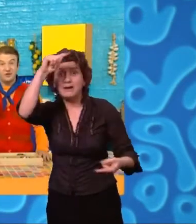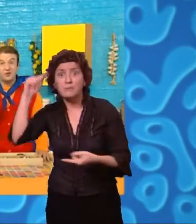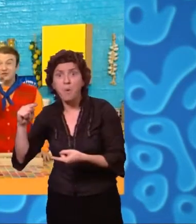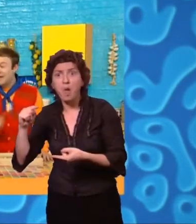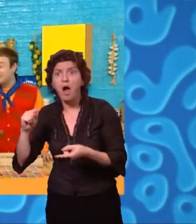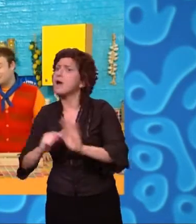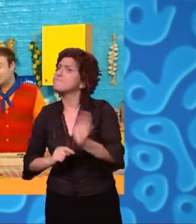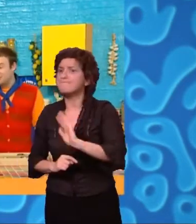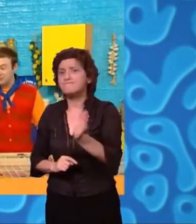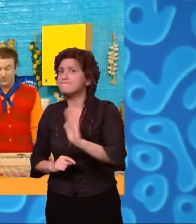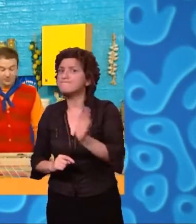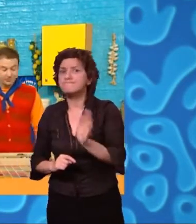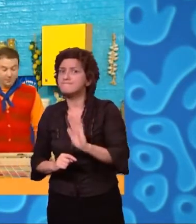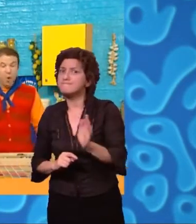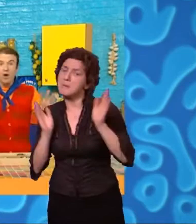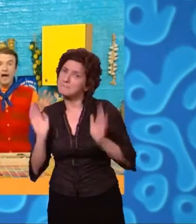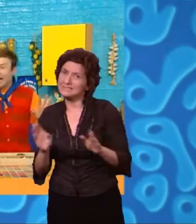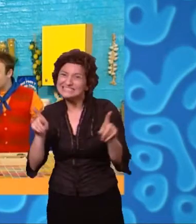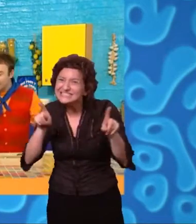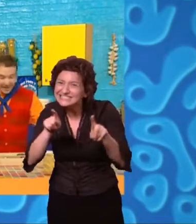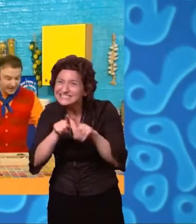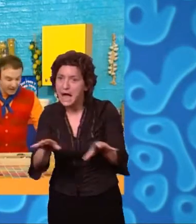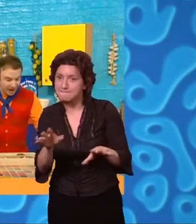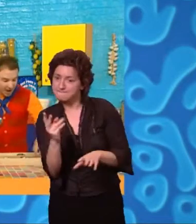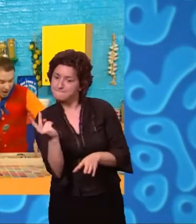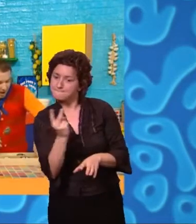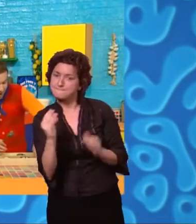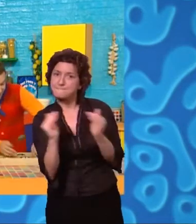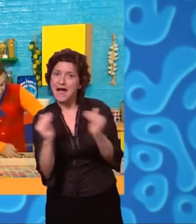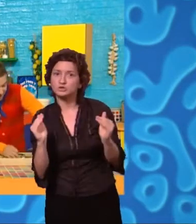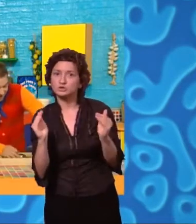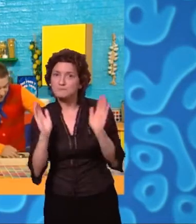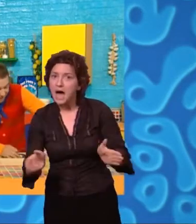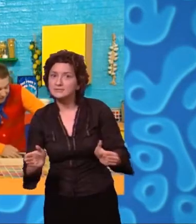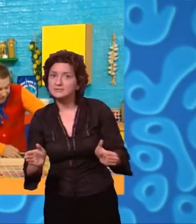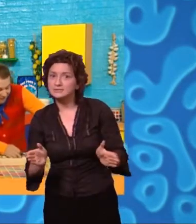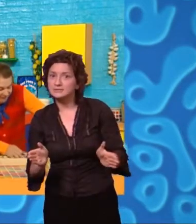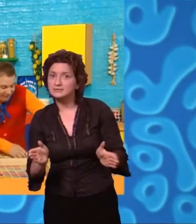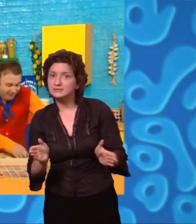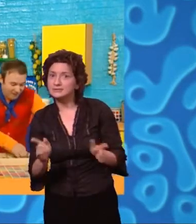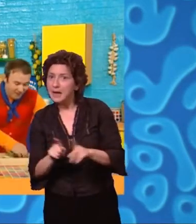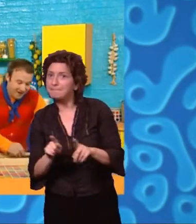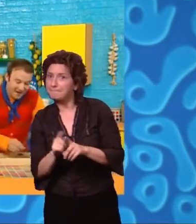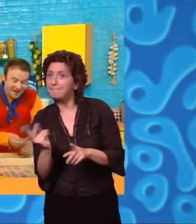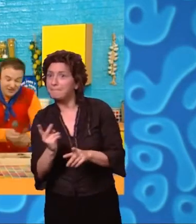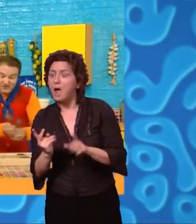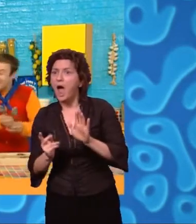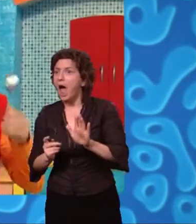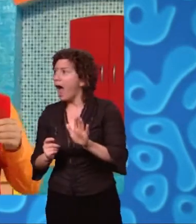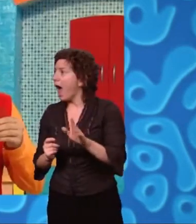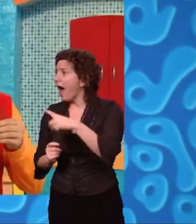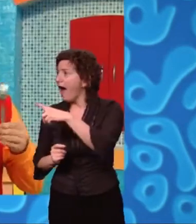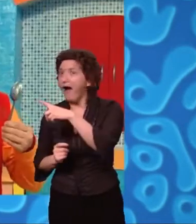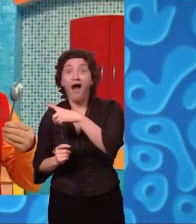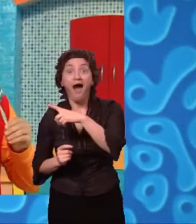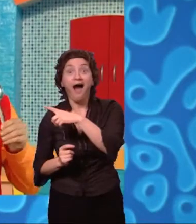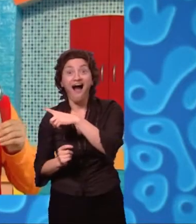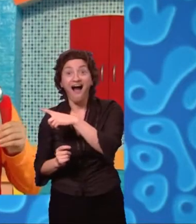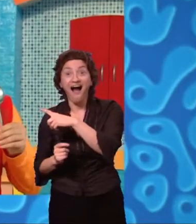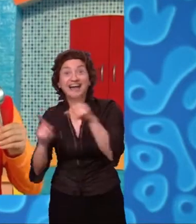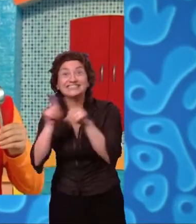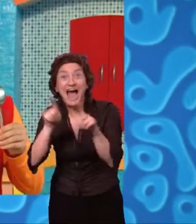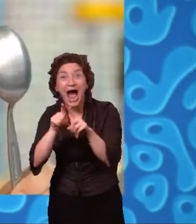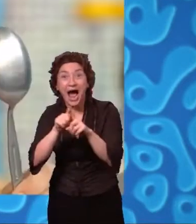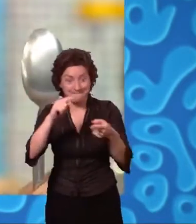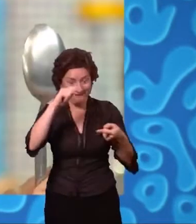to be two tablespoons. Oh, hang on a minute. Ho-ho! Snap!